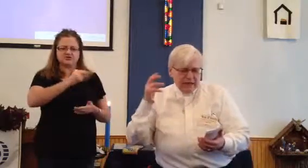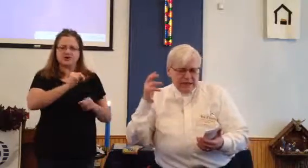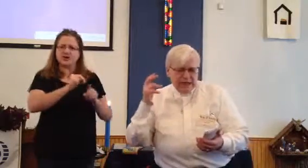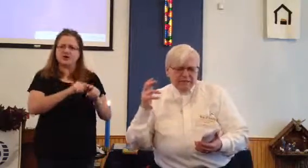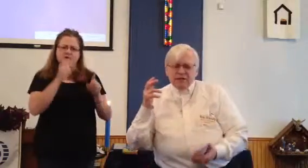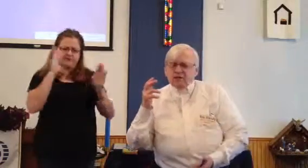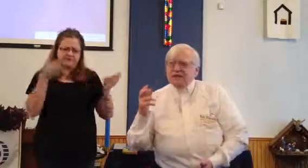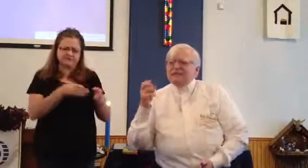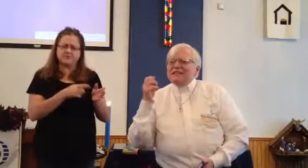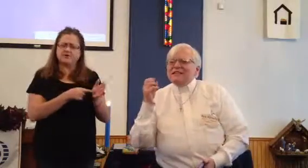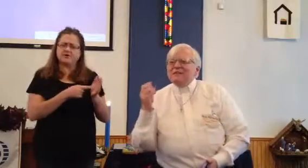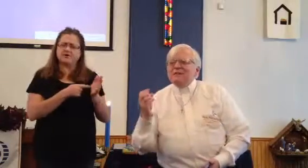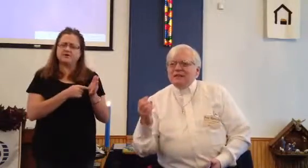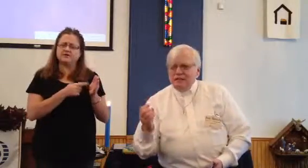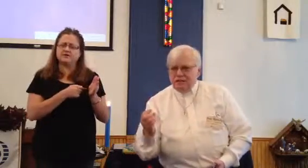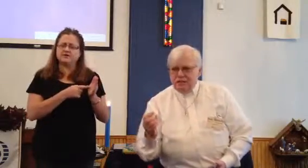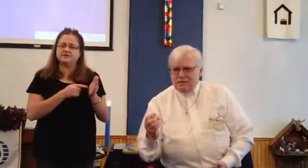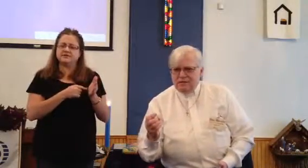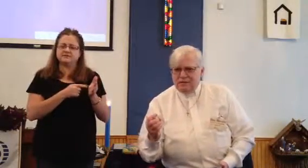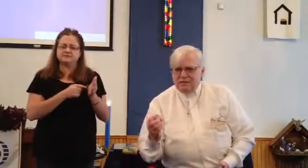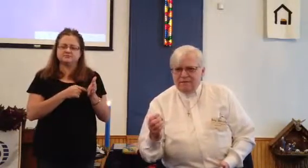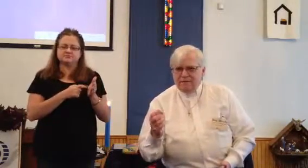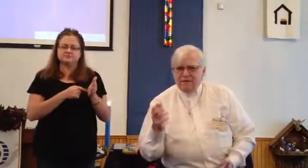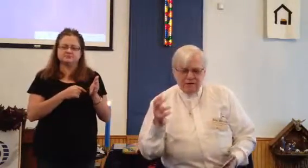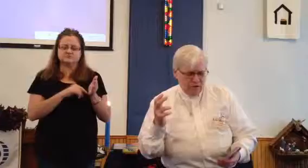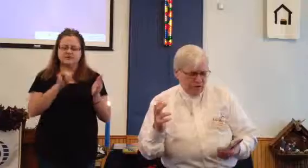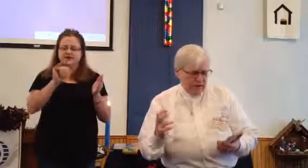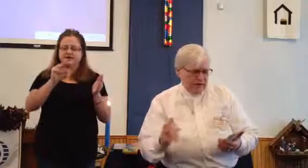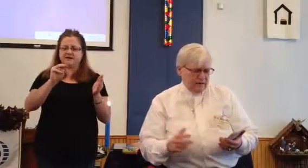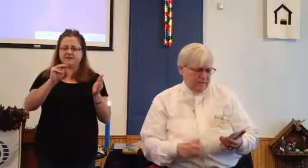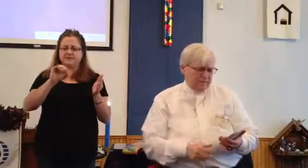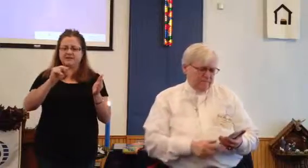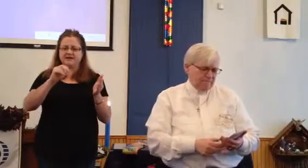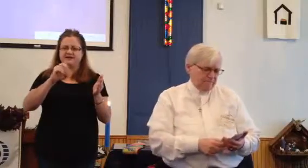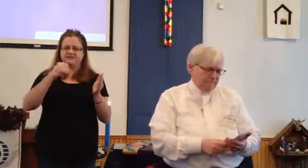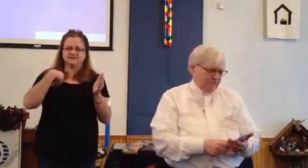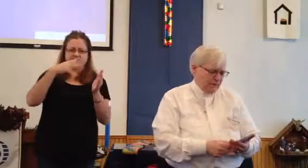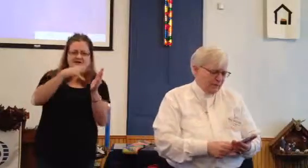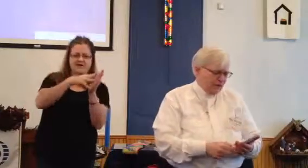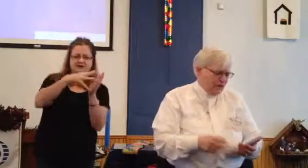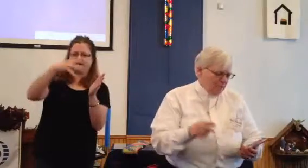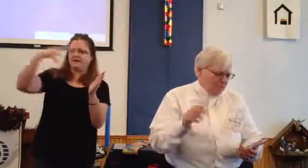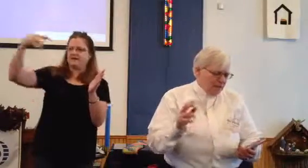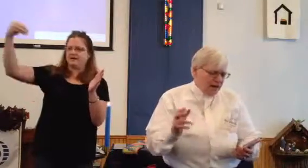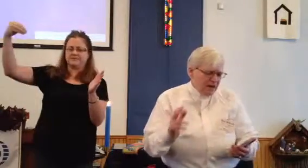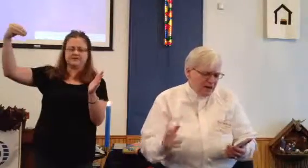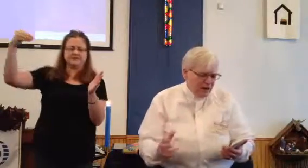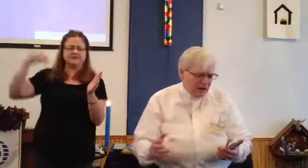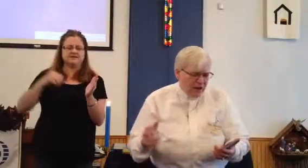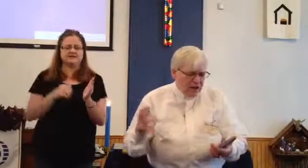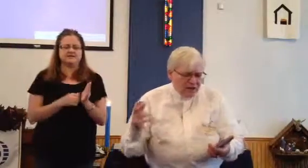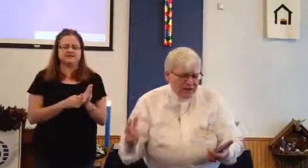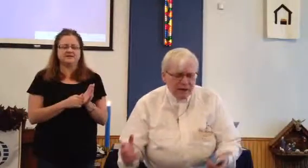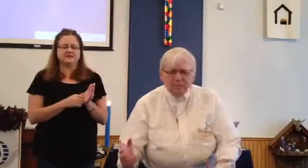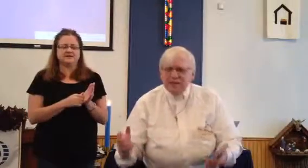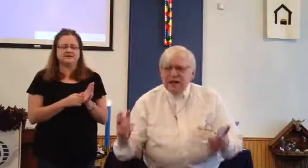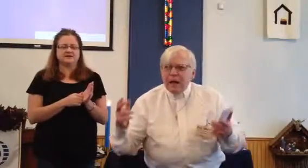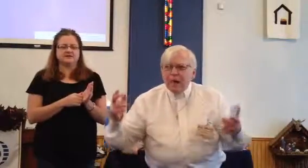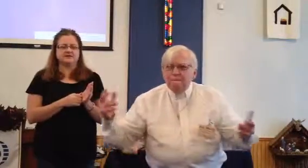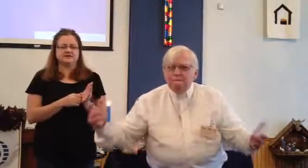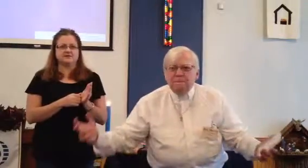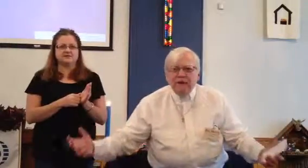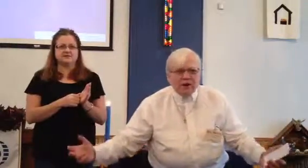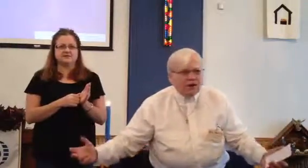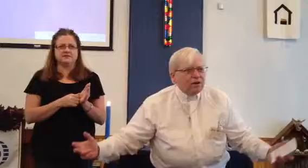emphasizes the immanence of the Christ. And we're talking about